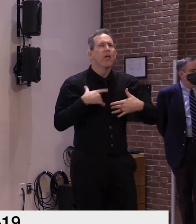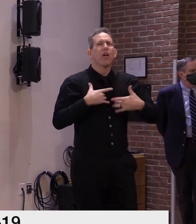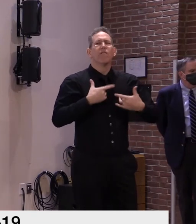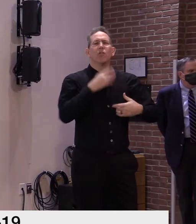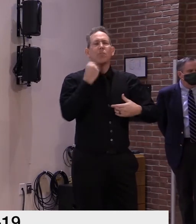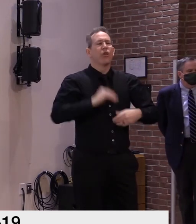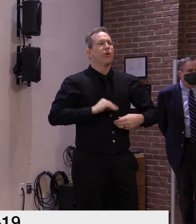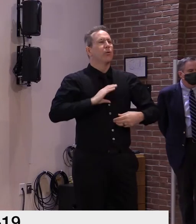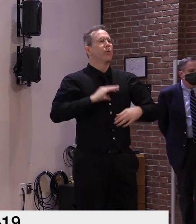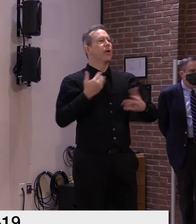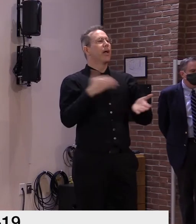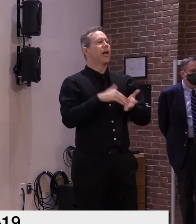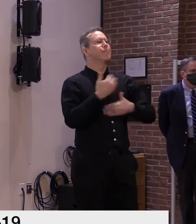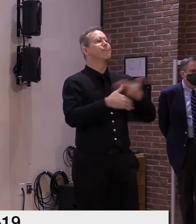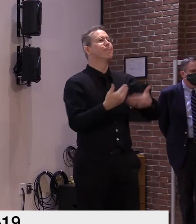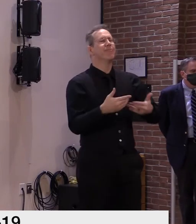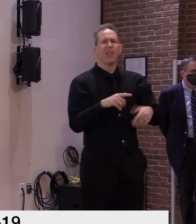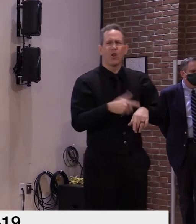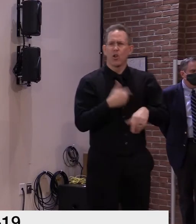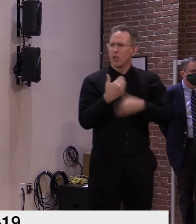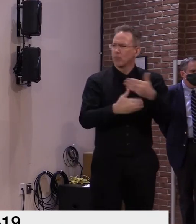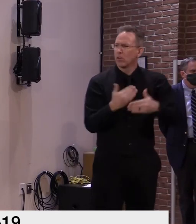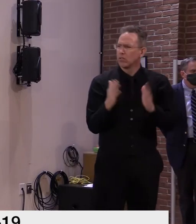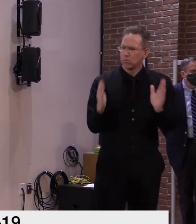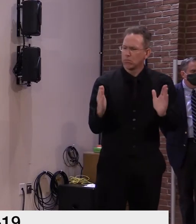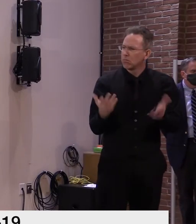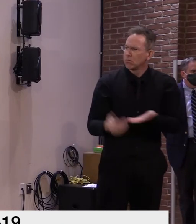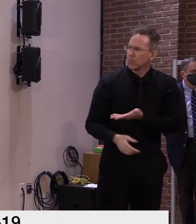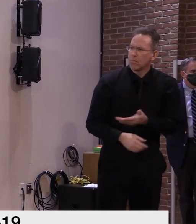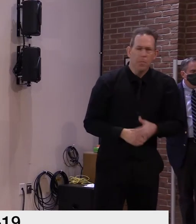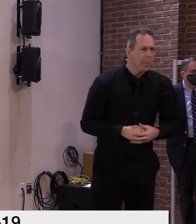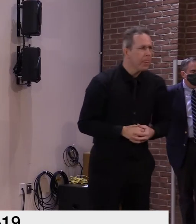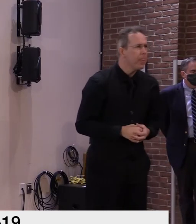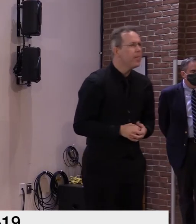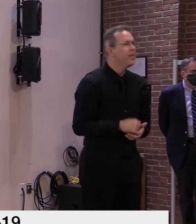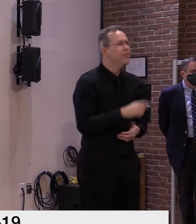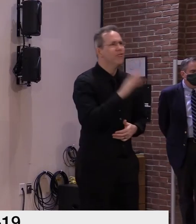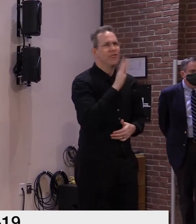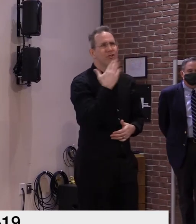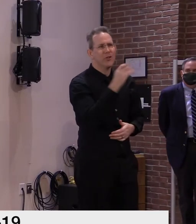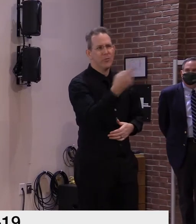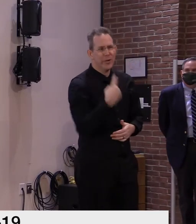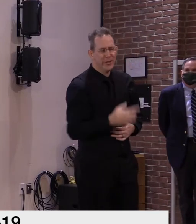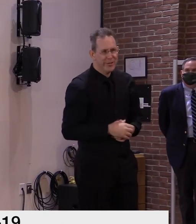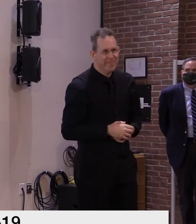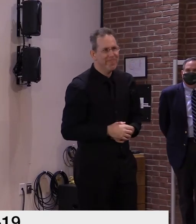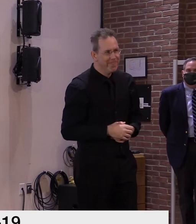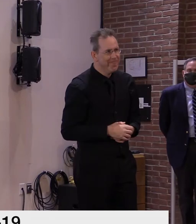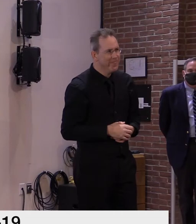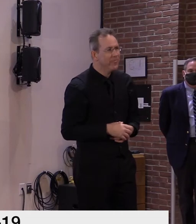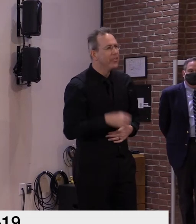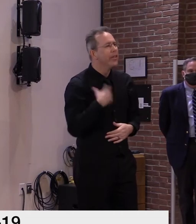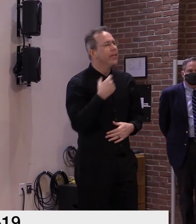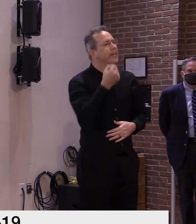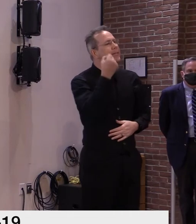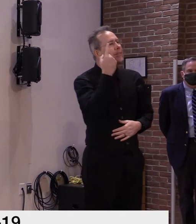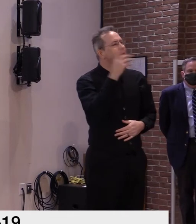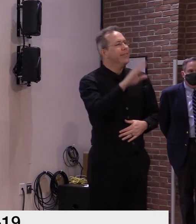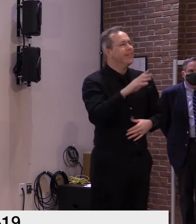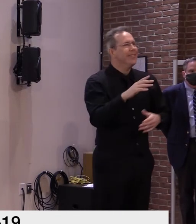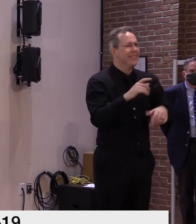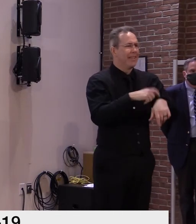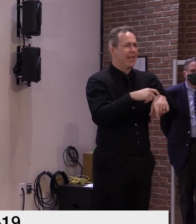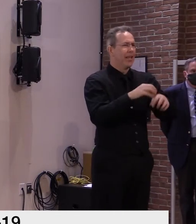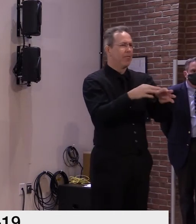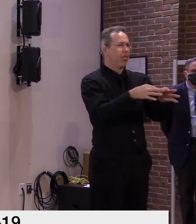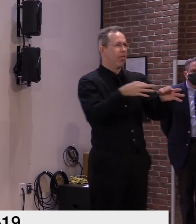of COVID-19 pandemic on our mental health. The good news for children is that children and youth are very